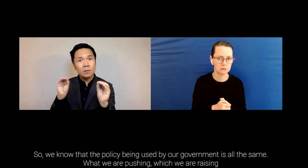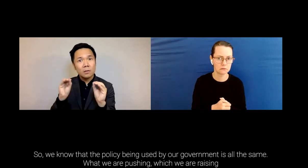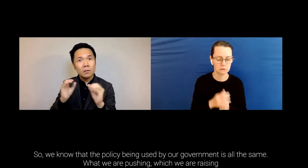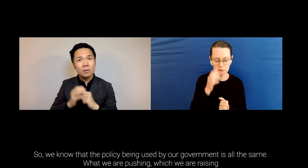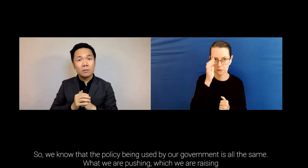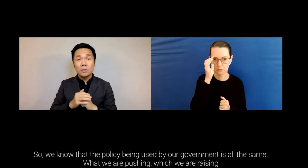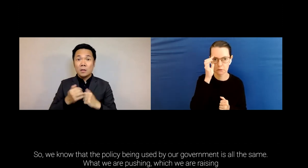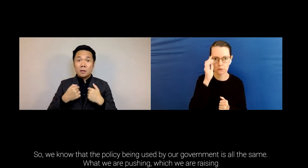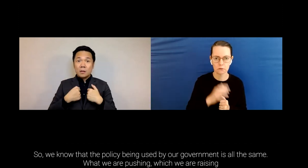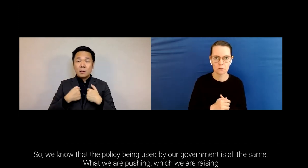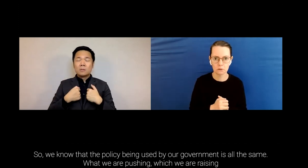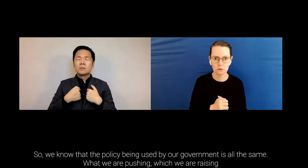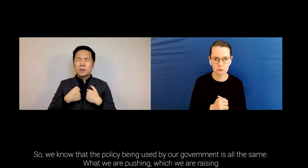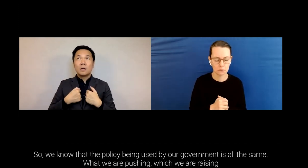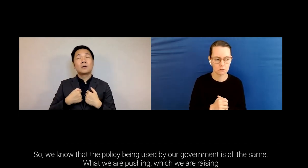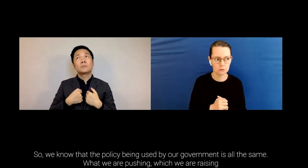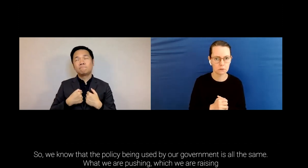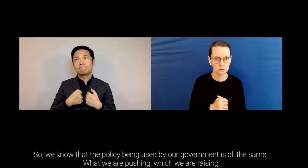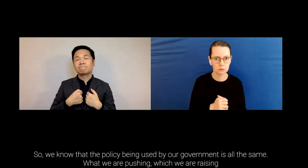pushing, what we are raised